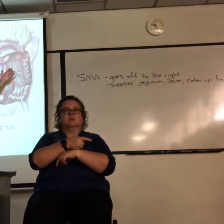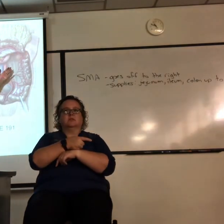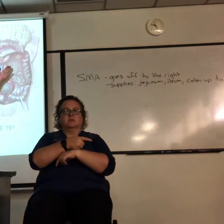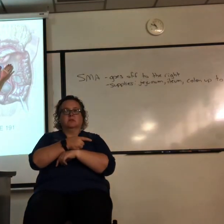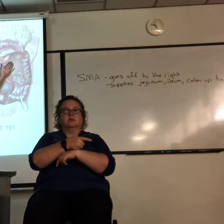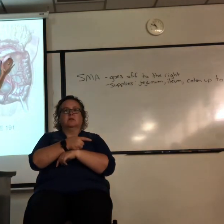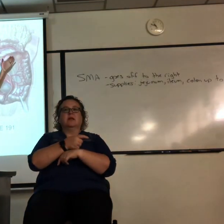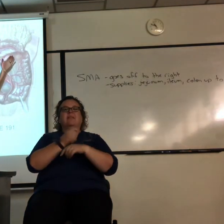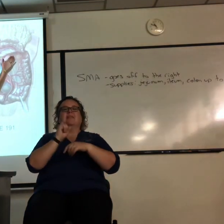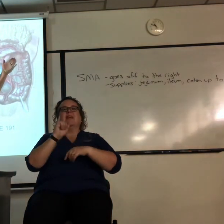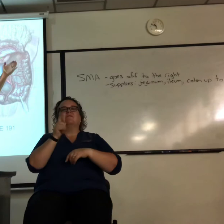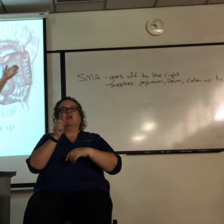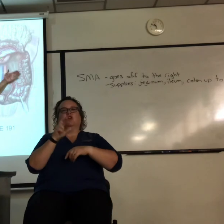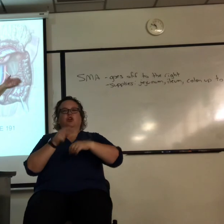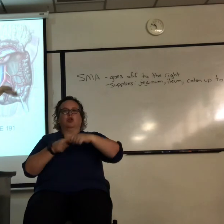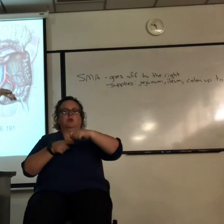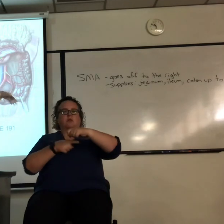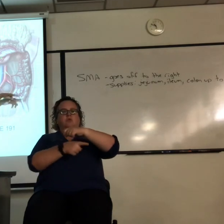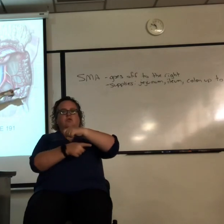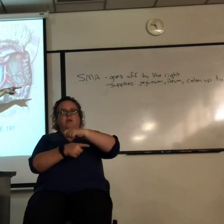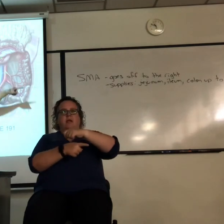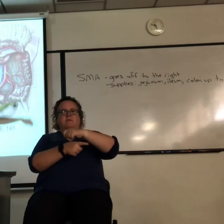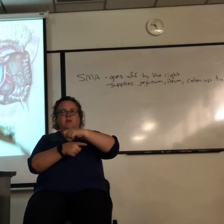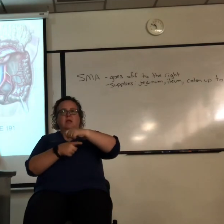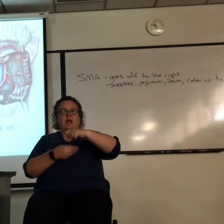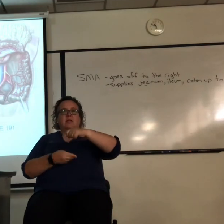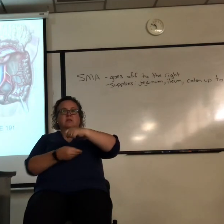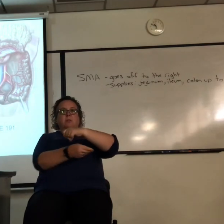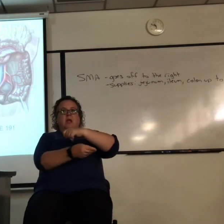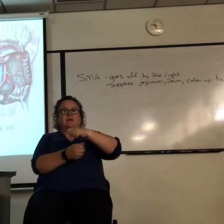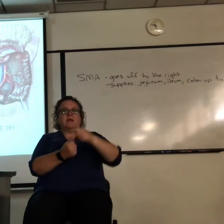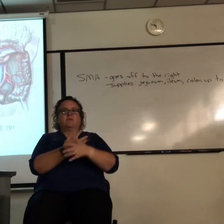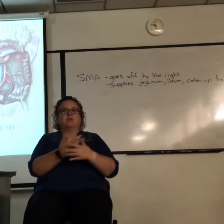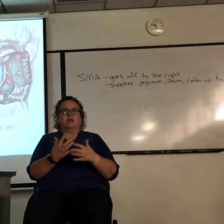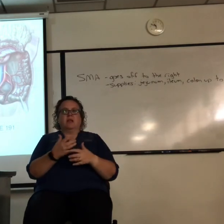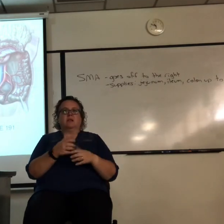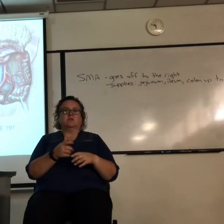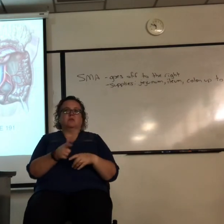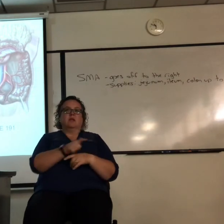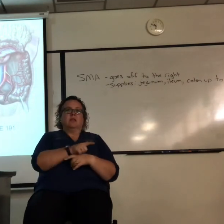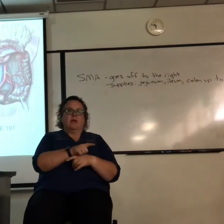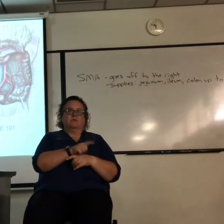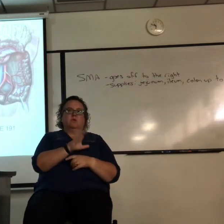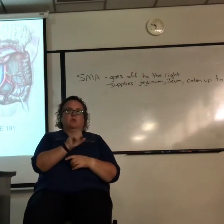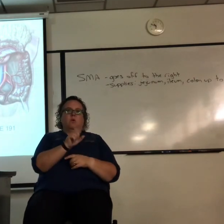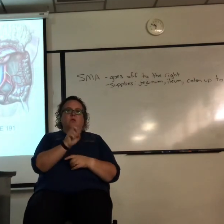And it's supplying blood to everything past the left colon flexure.